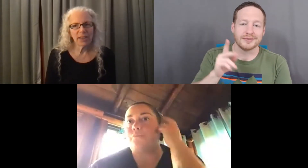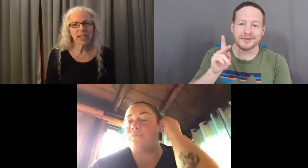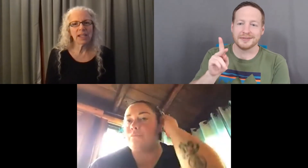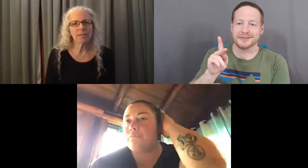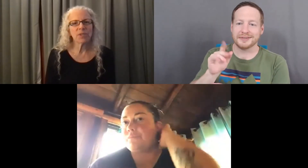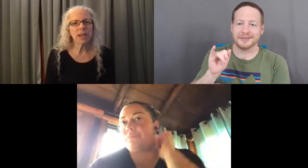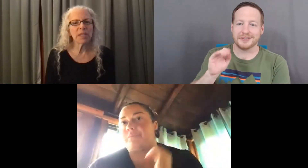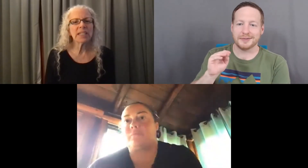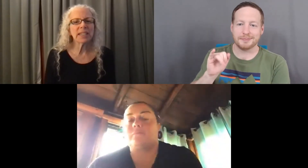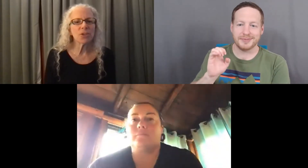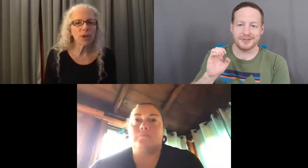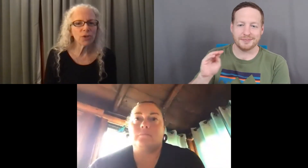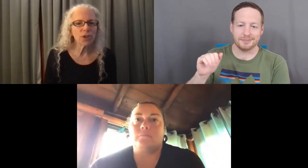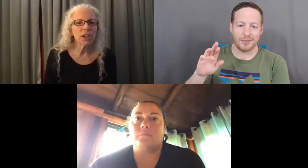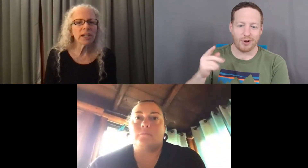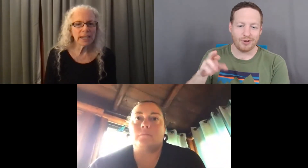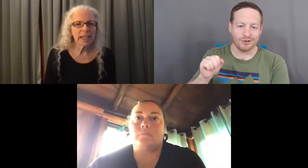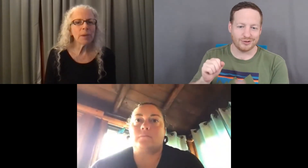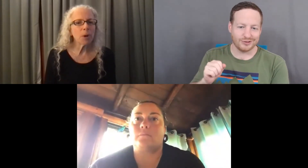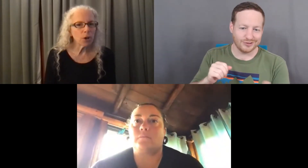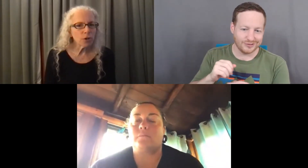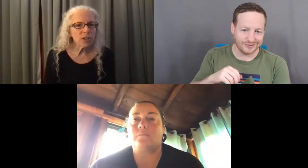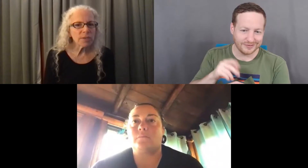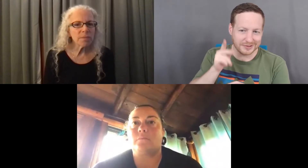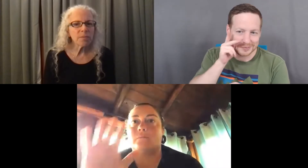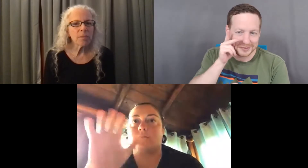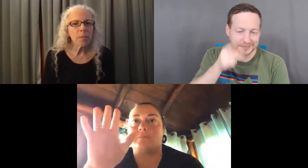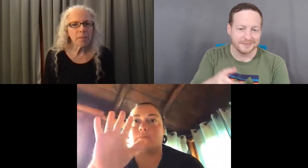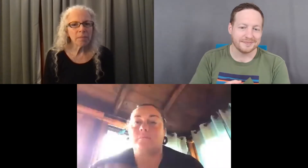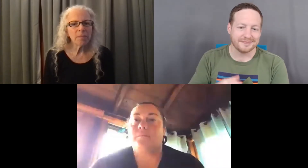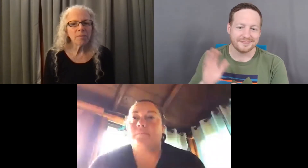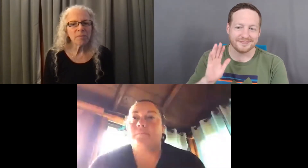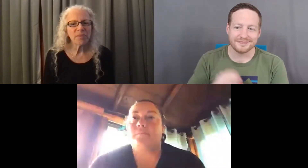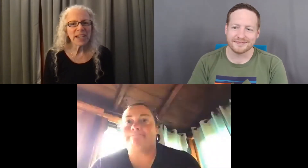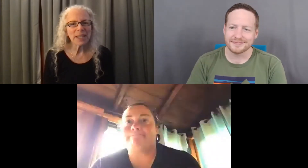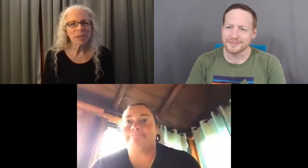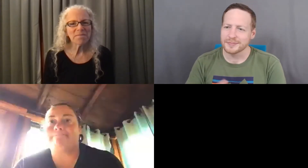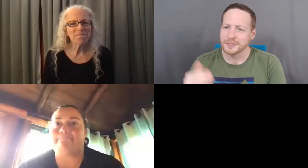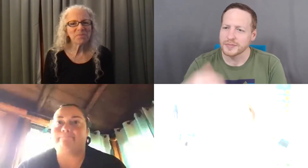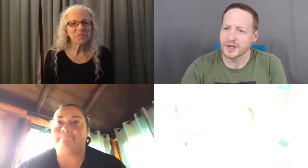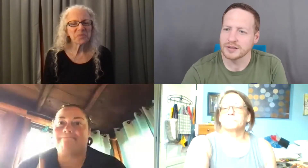the statements, he's the treasurer. Kimmy Marthers. Hi, Kimmy.